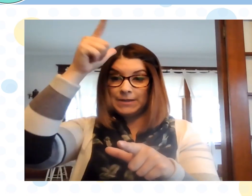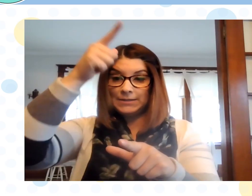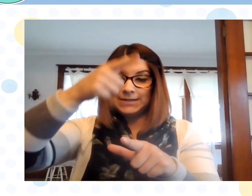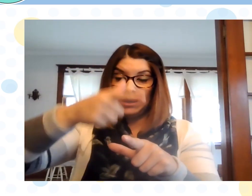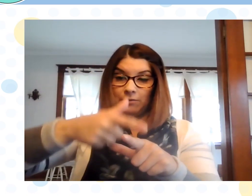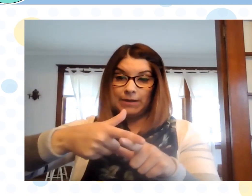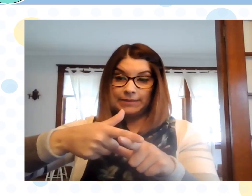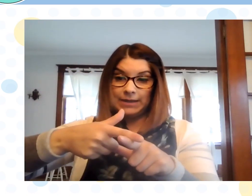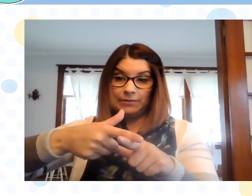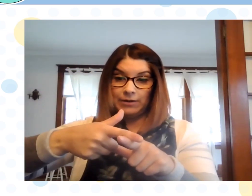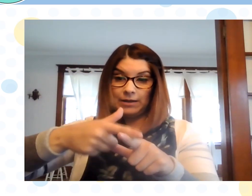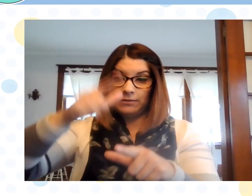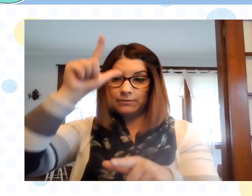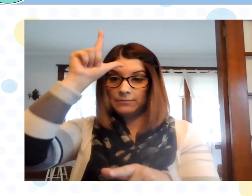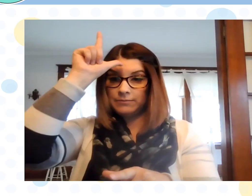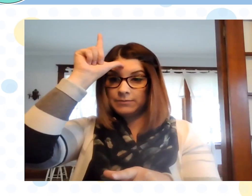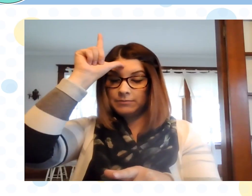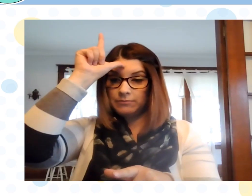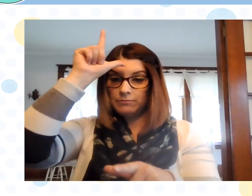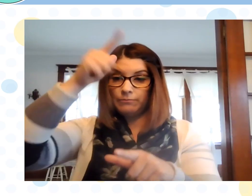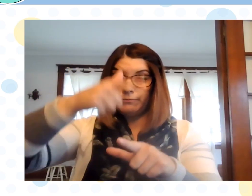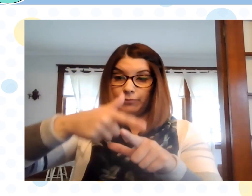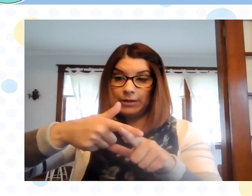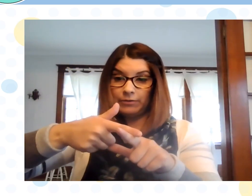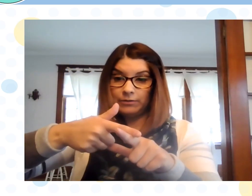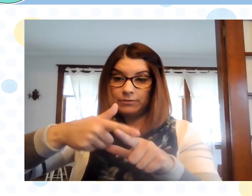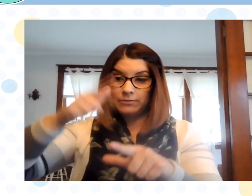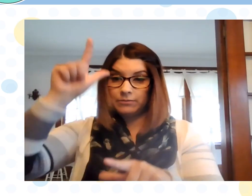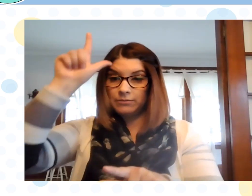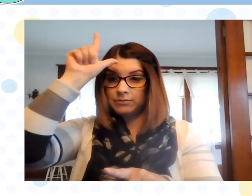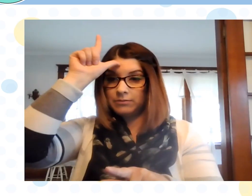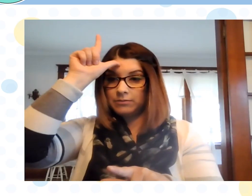it down by the other L. Brother.